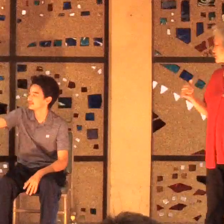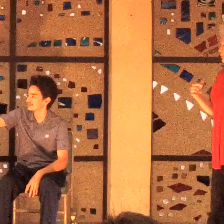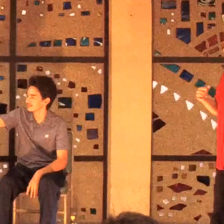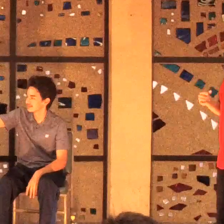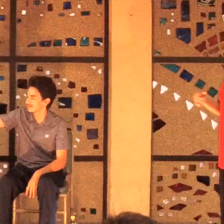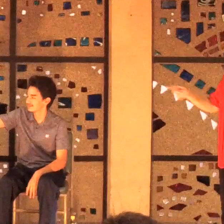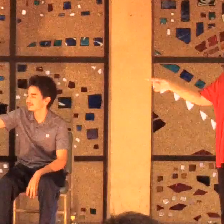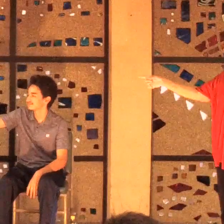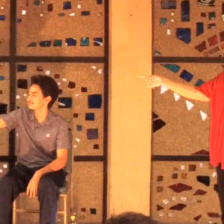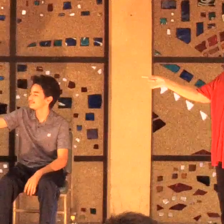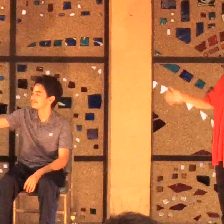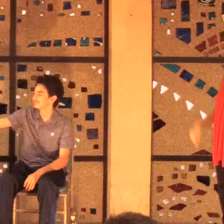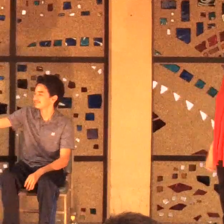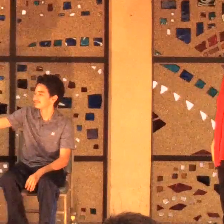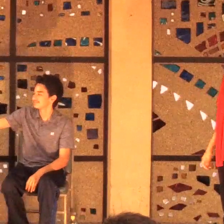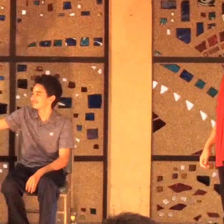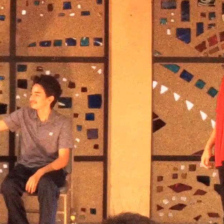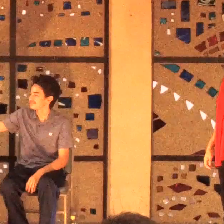Wow, okay.